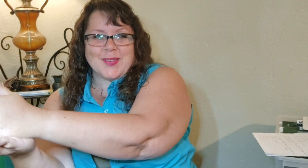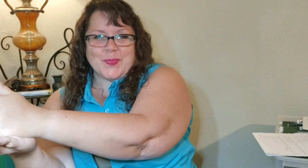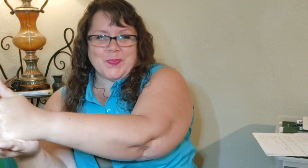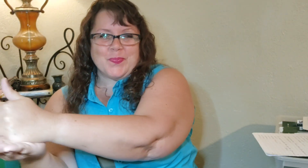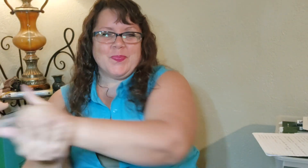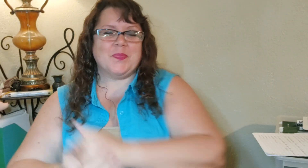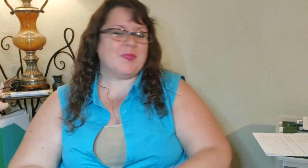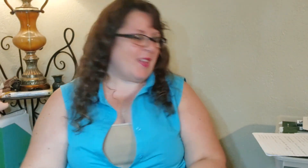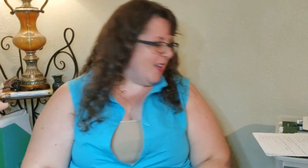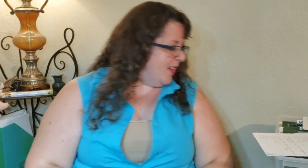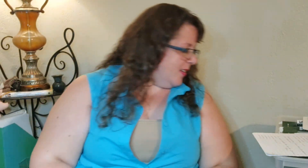him.